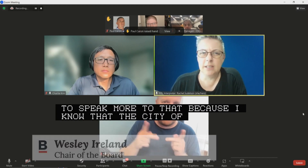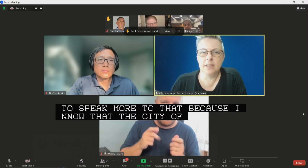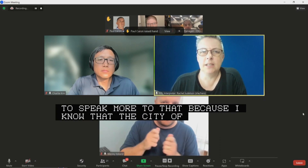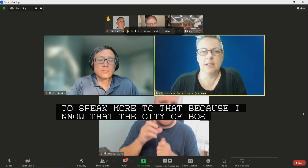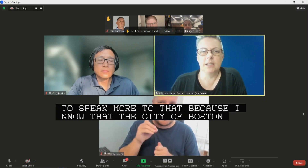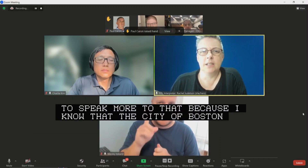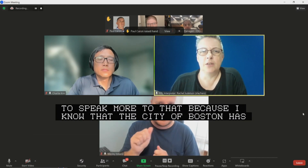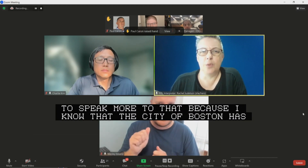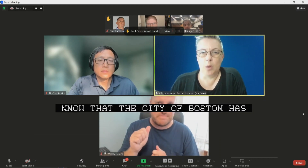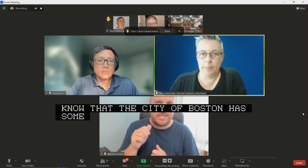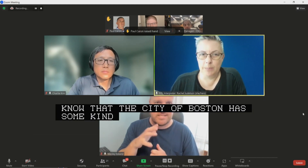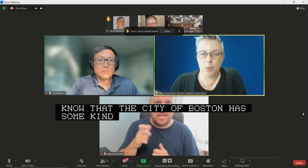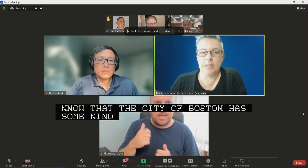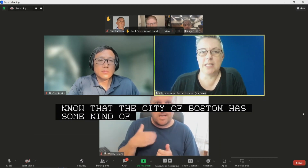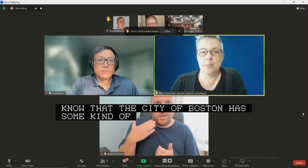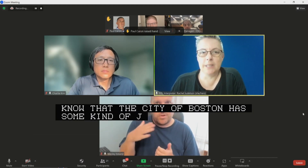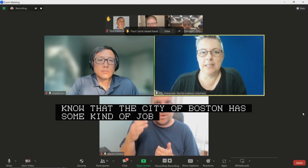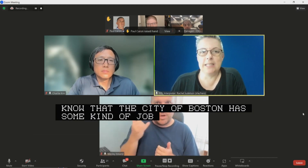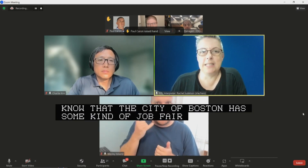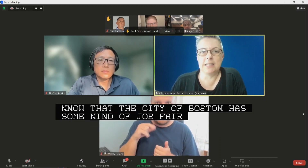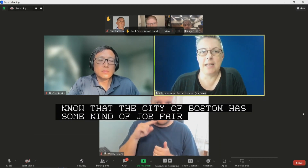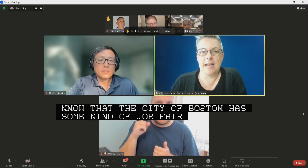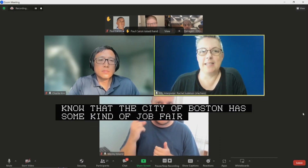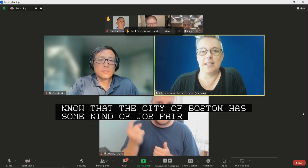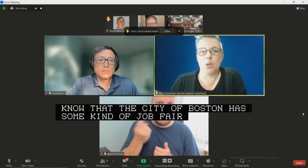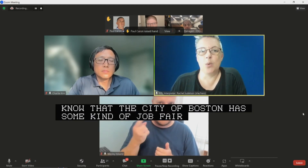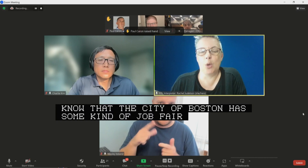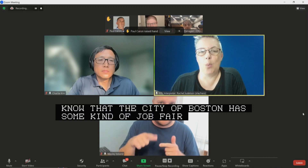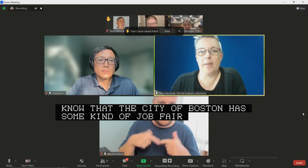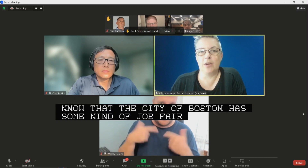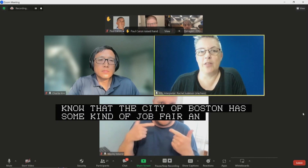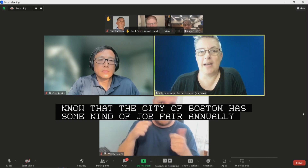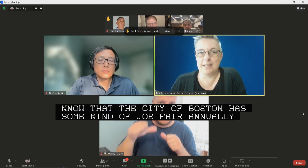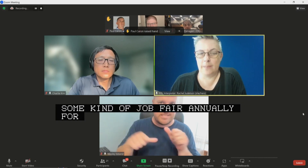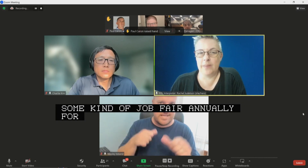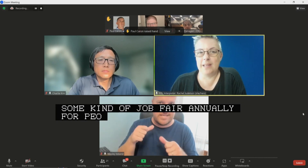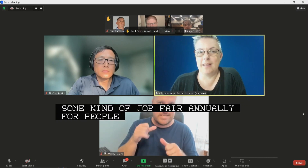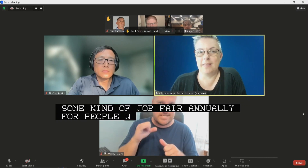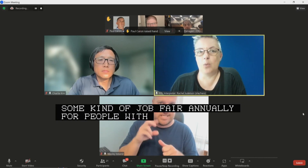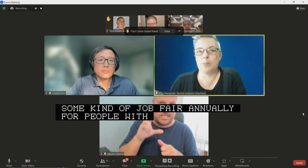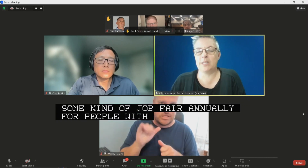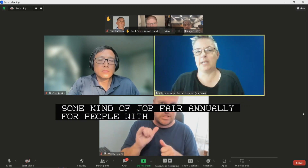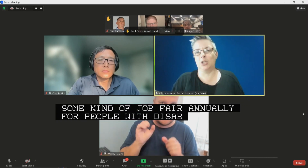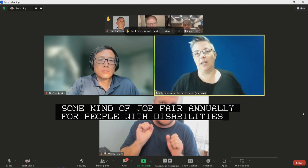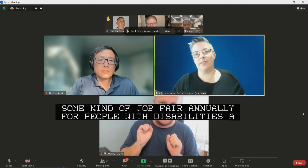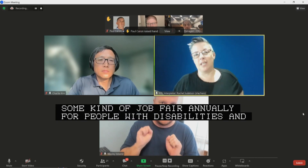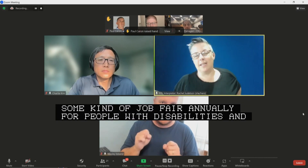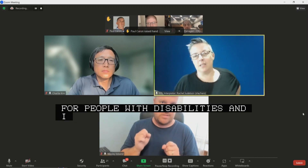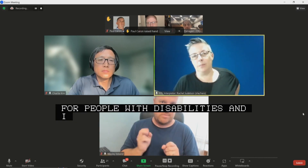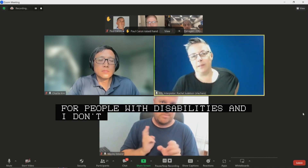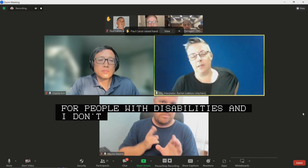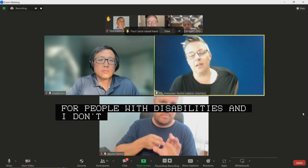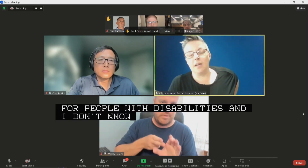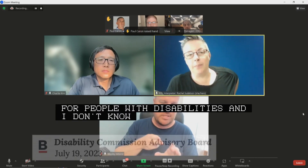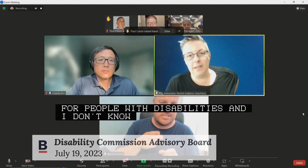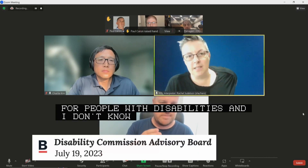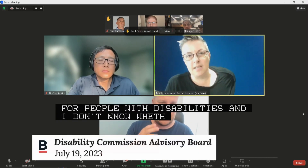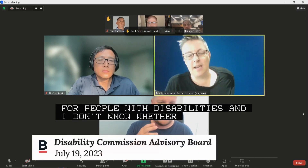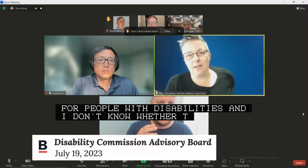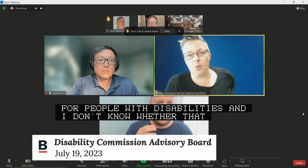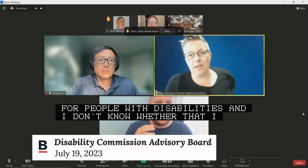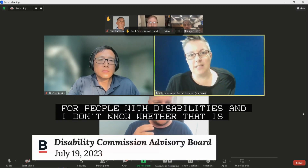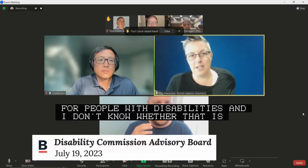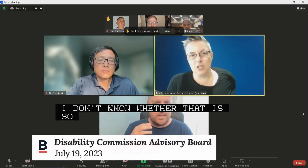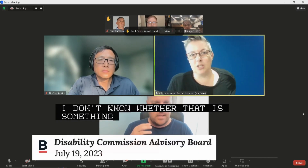annually for people with disabilities, and I don't know whether that's something that those particular life science